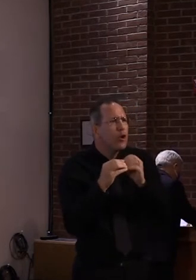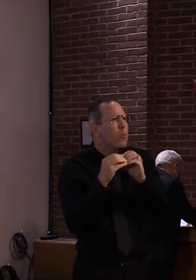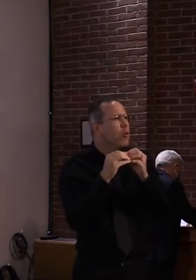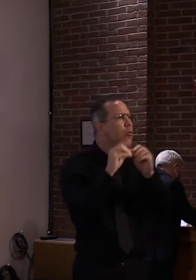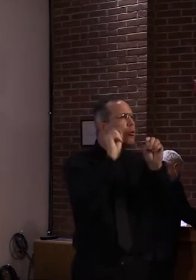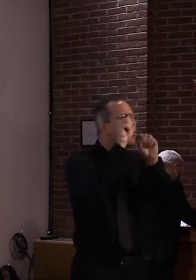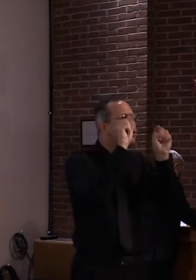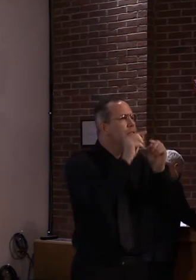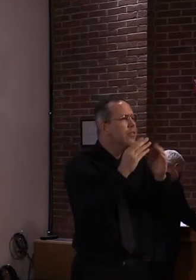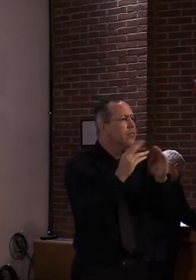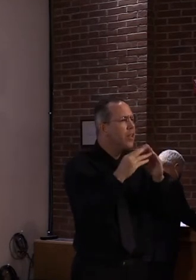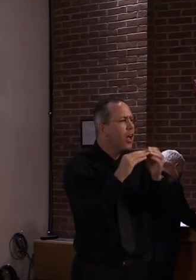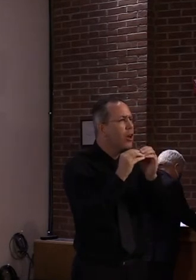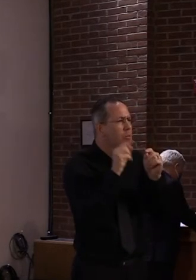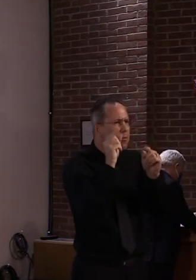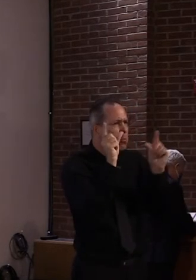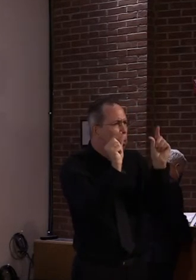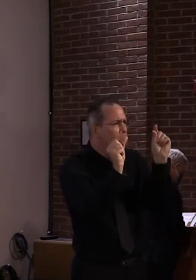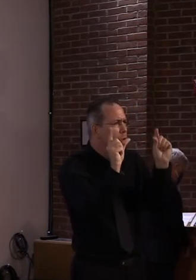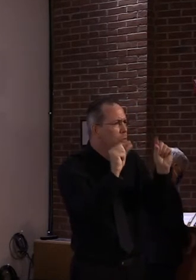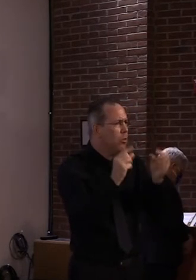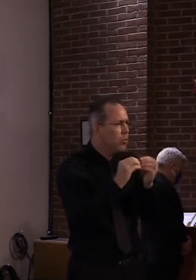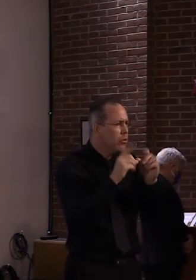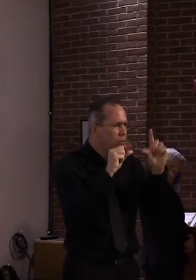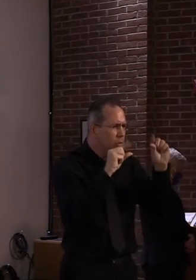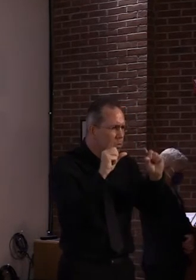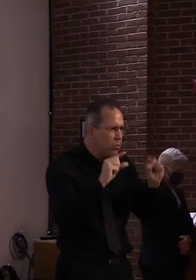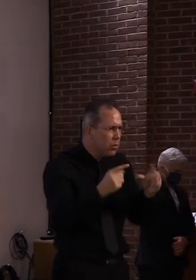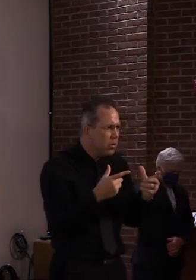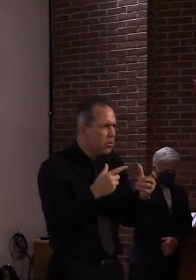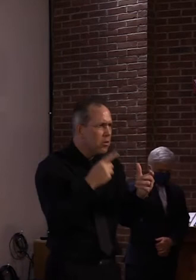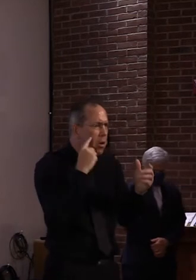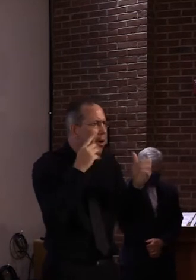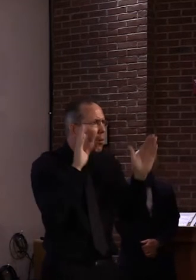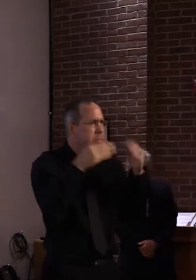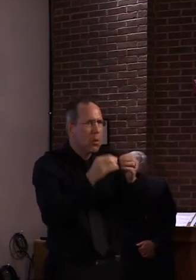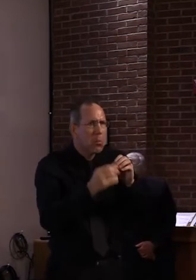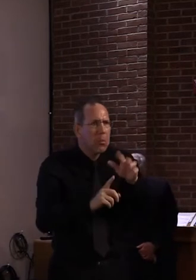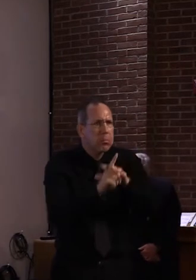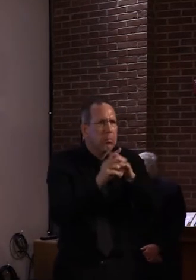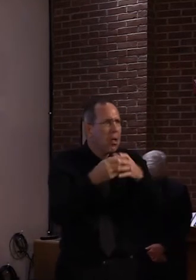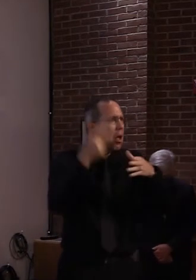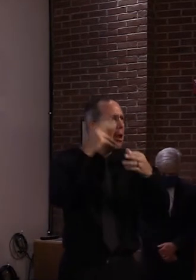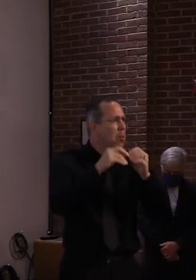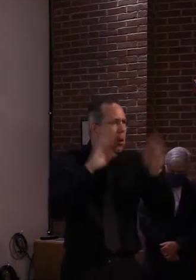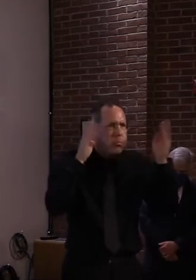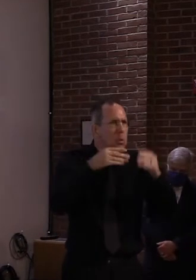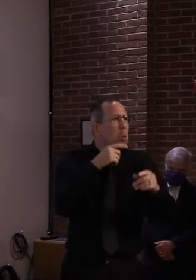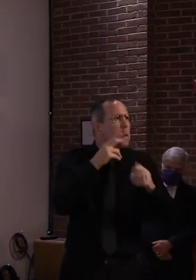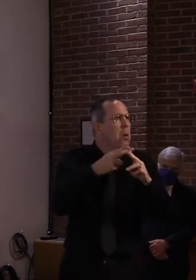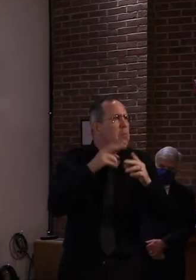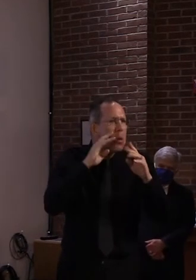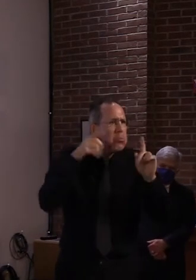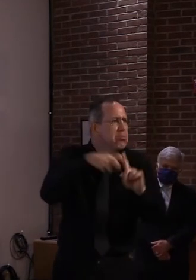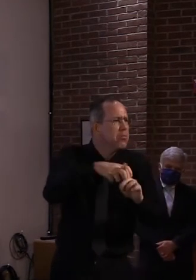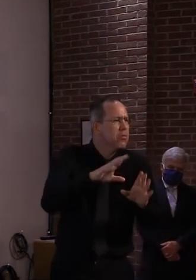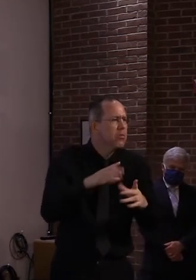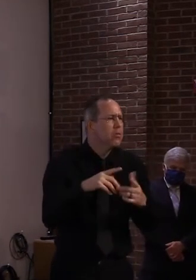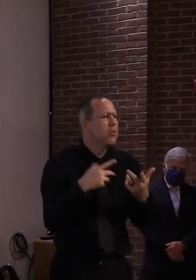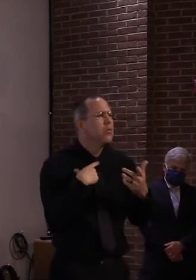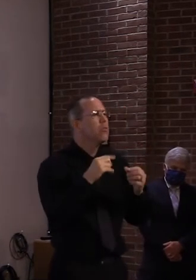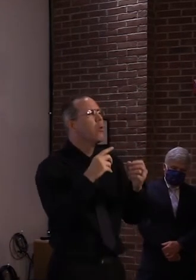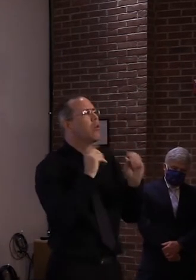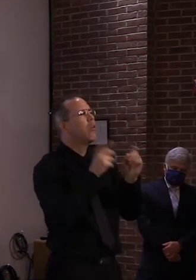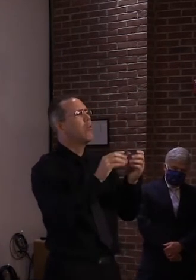really statistical analysis and understanding of how that translates into a real person's